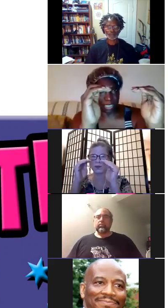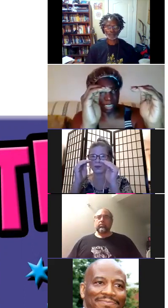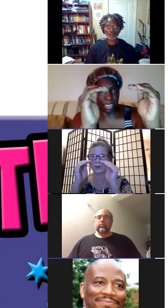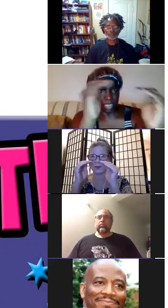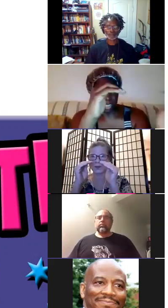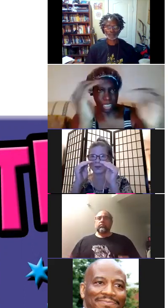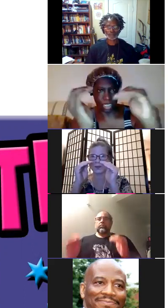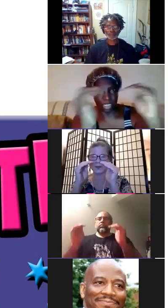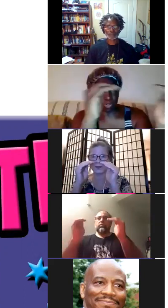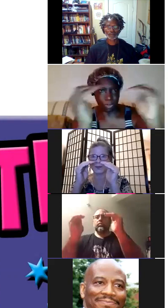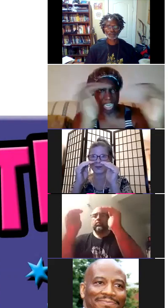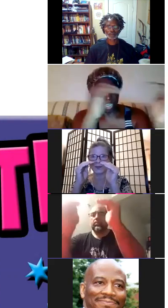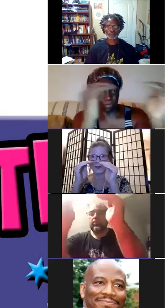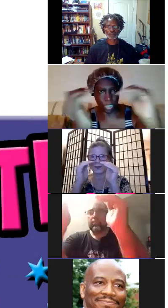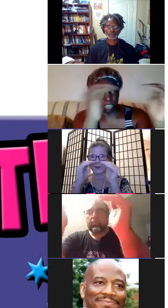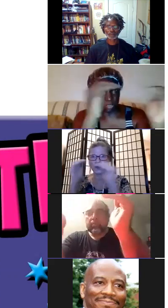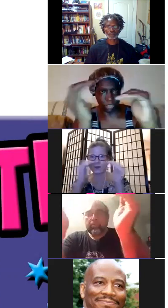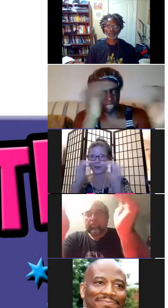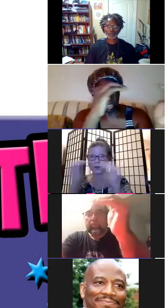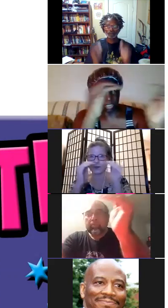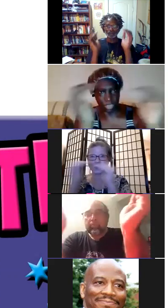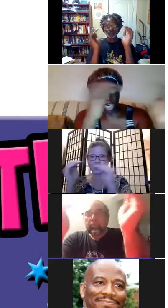this, and it's just going back and forth.